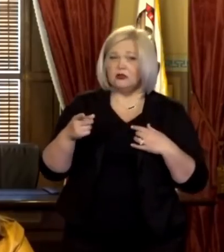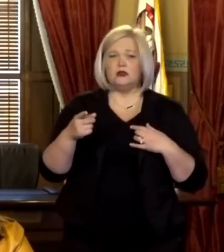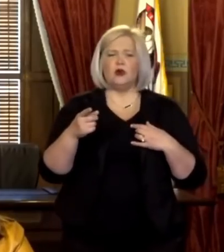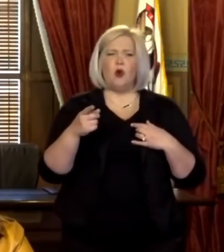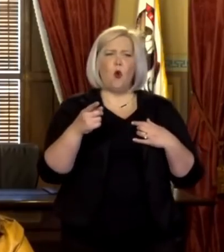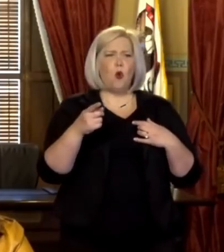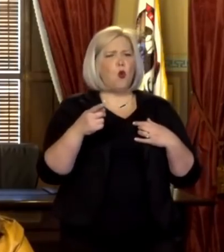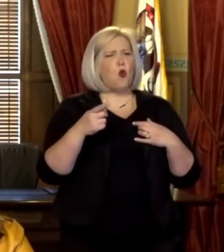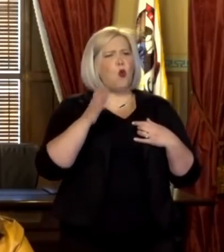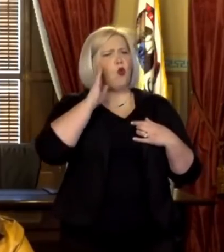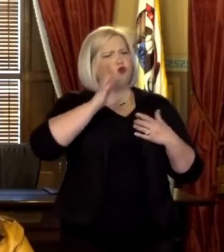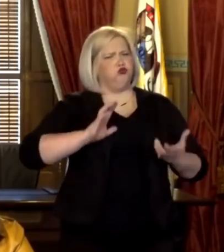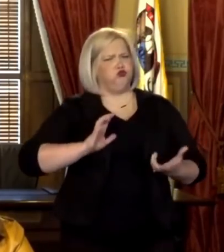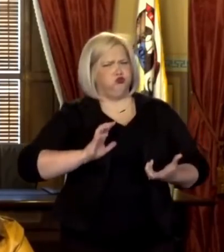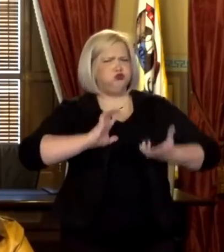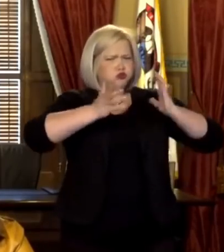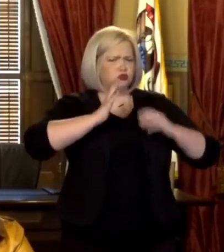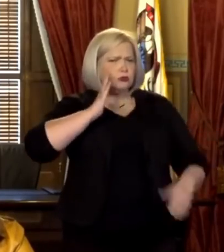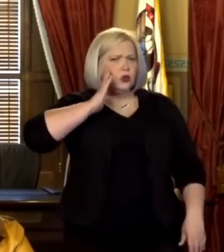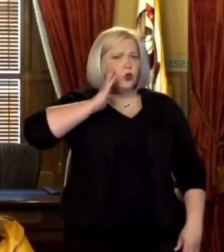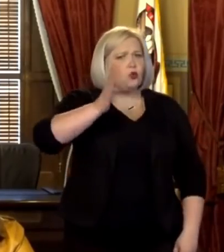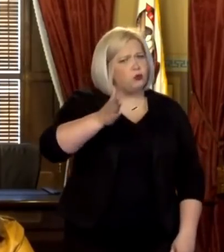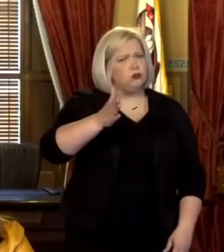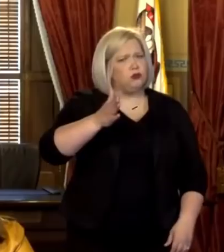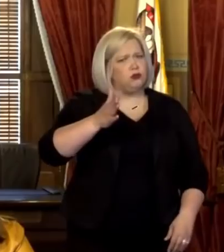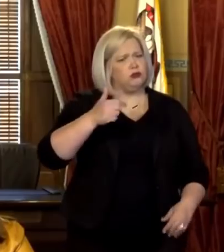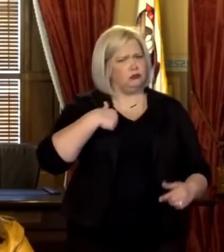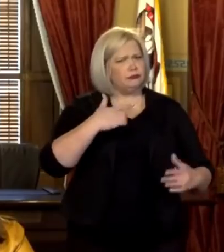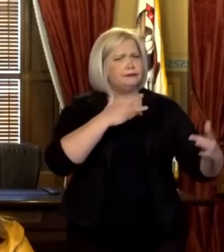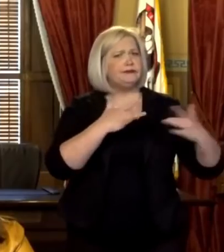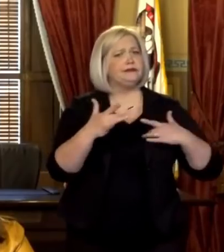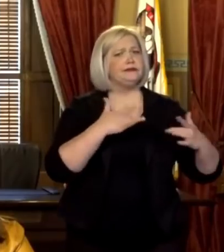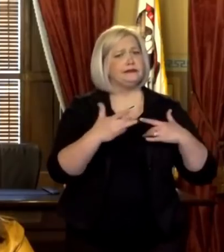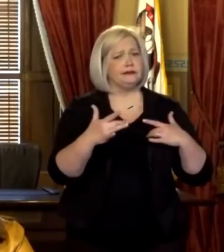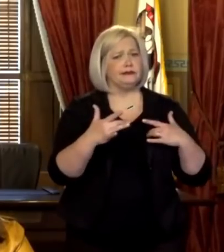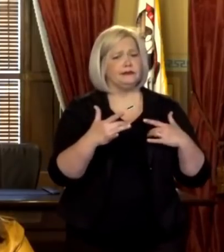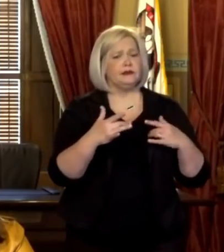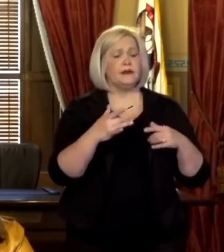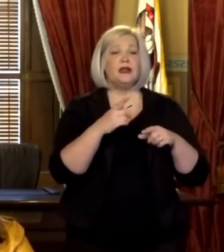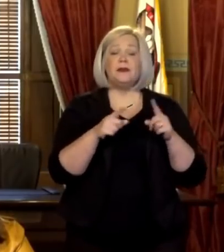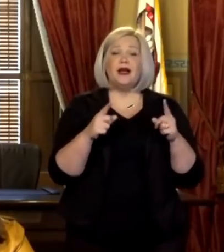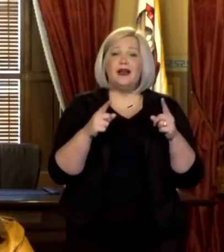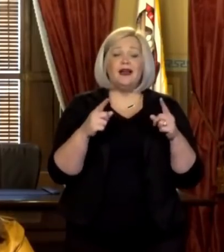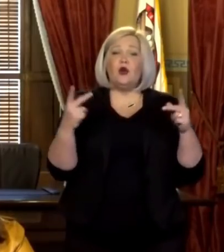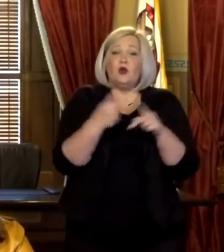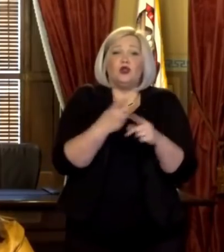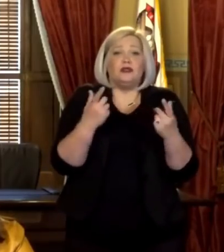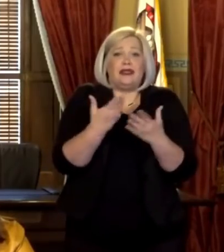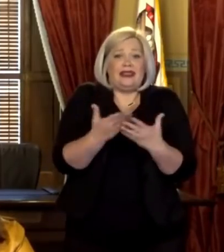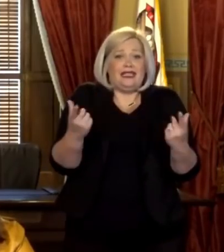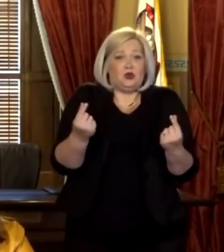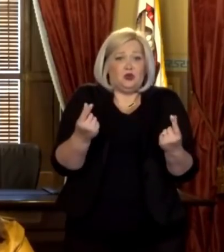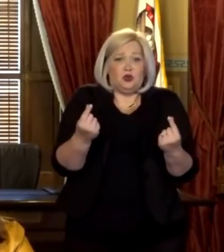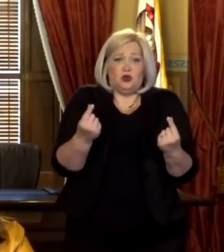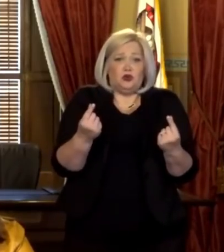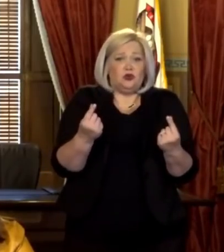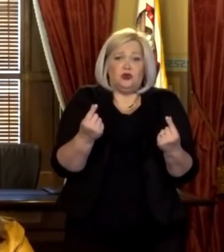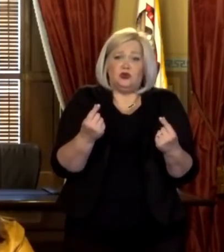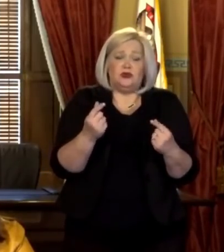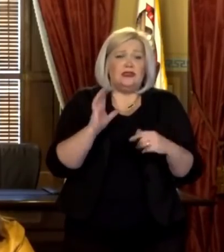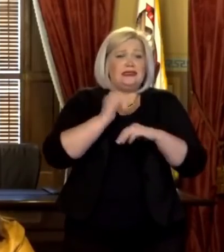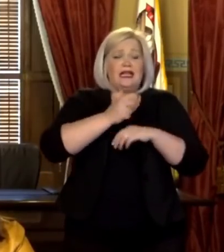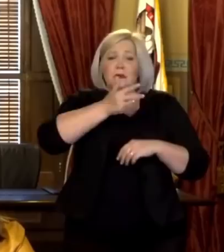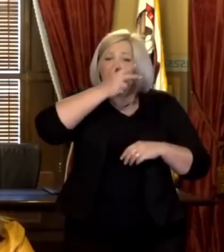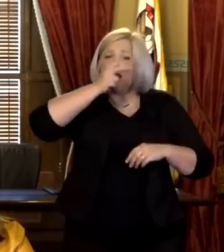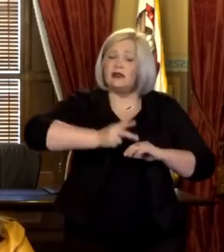concerned about it. I know that the worst thing we can do for our economy, though, is to have a porous set of policies that